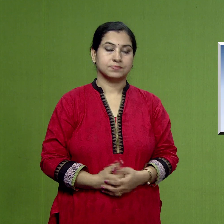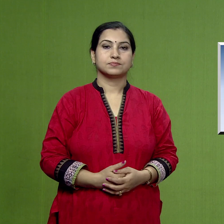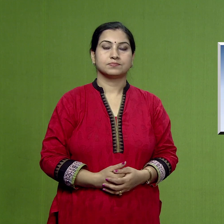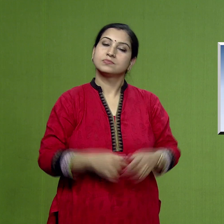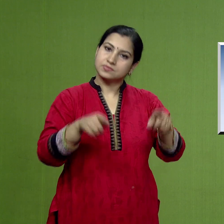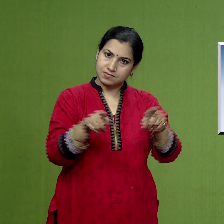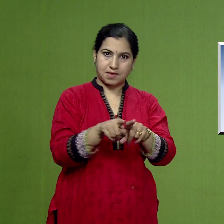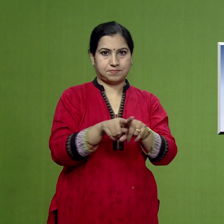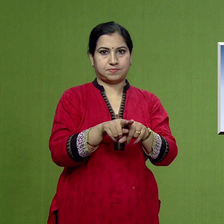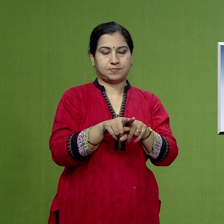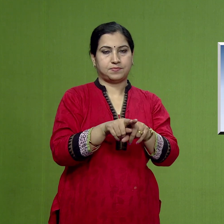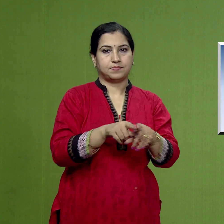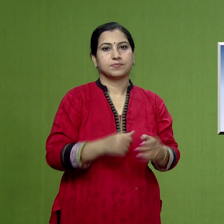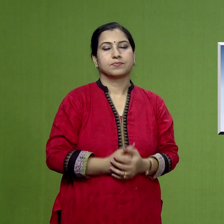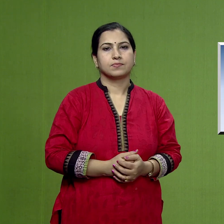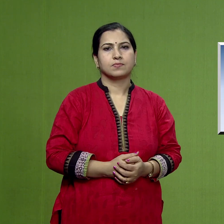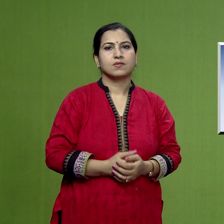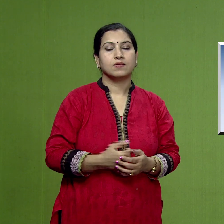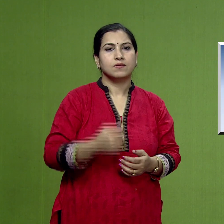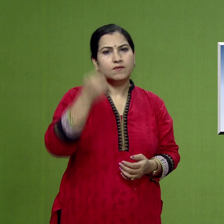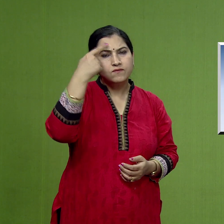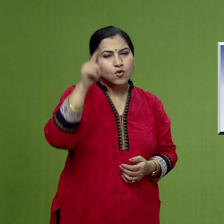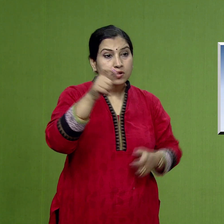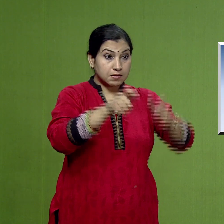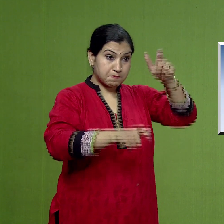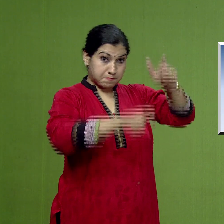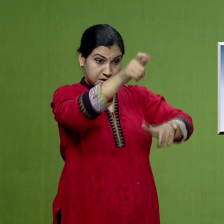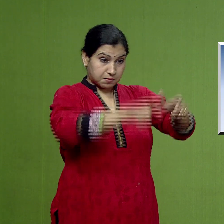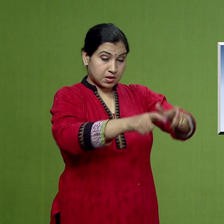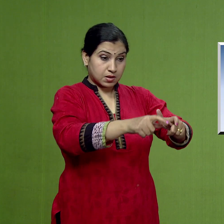Similarly, for converting the population into resource,